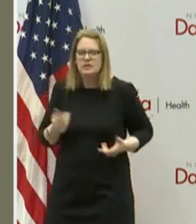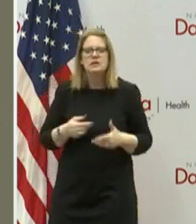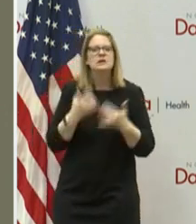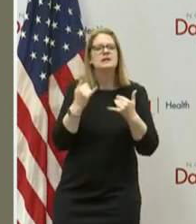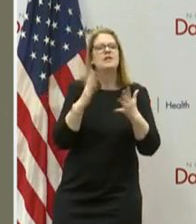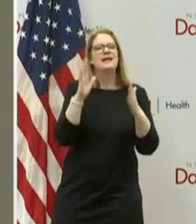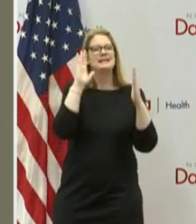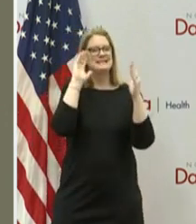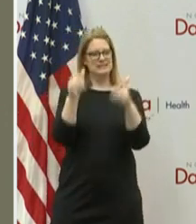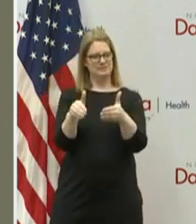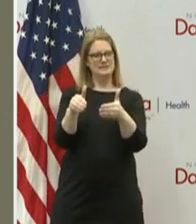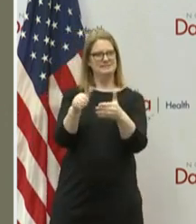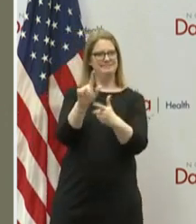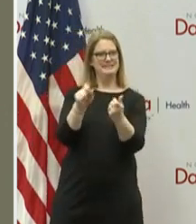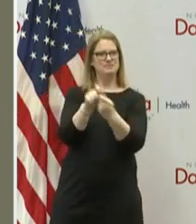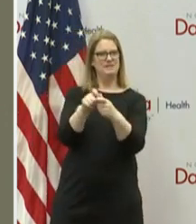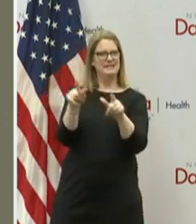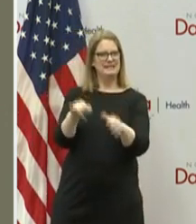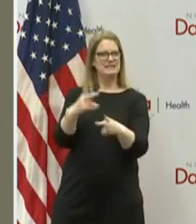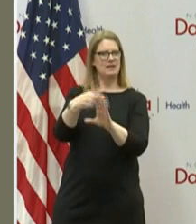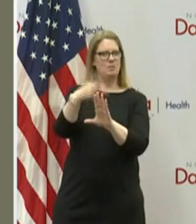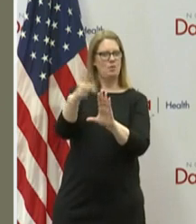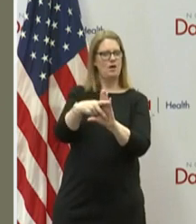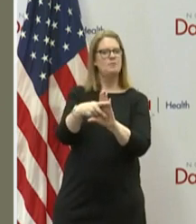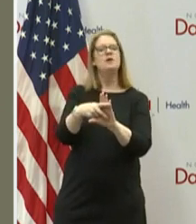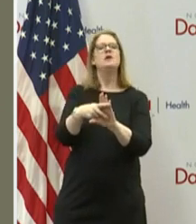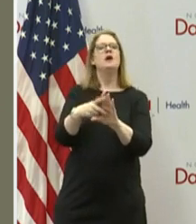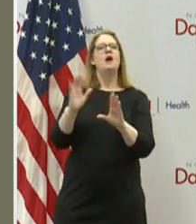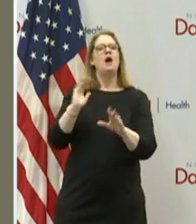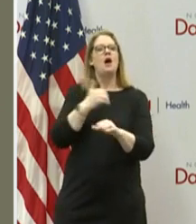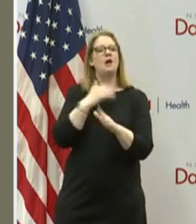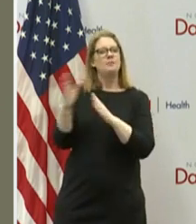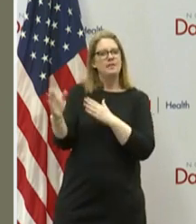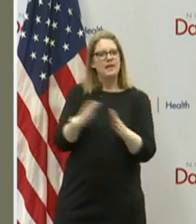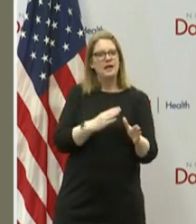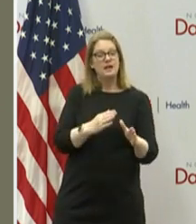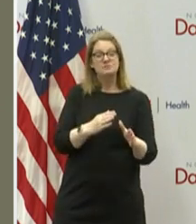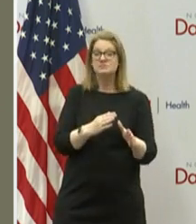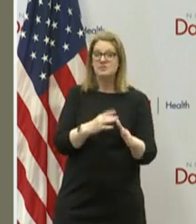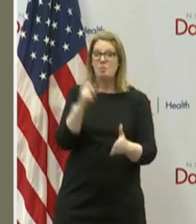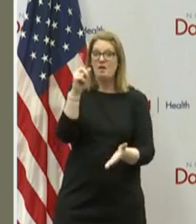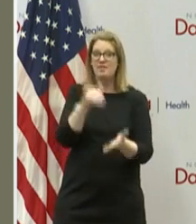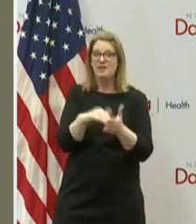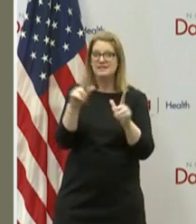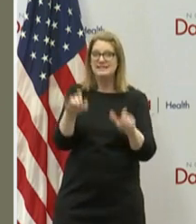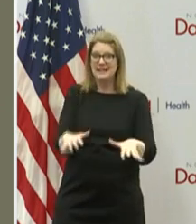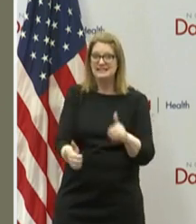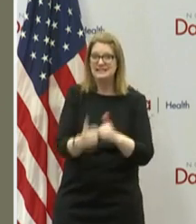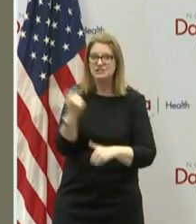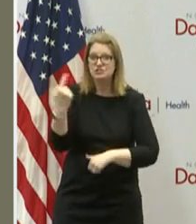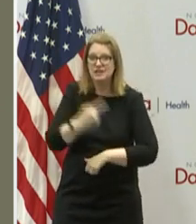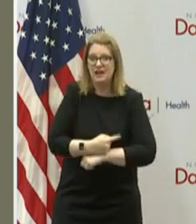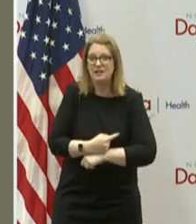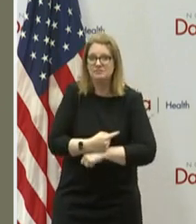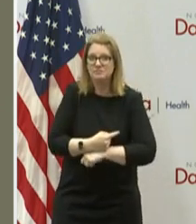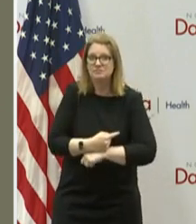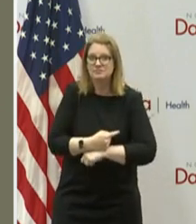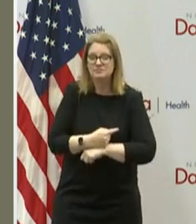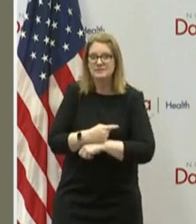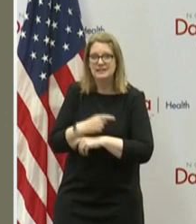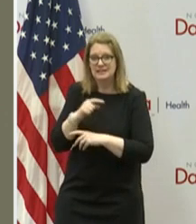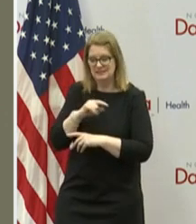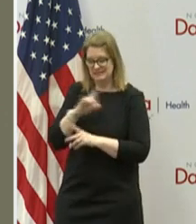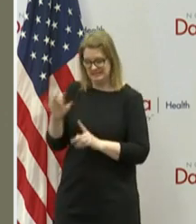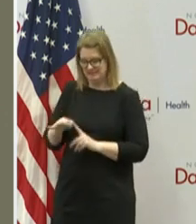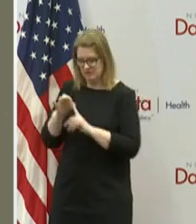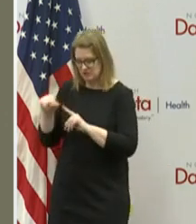program that I've talked about, again, our plan is to try to do at least 1,000 tests a day as part of the Cass